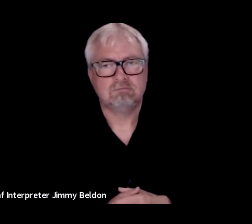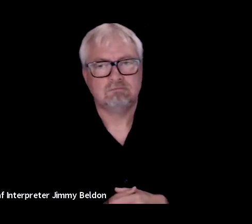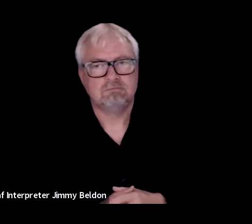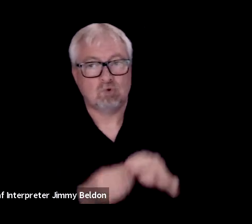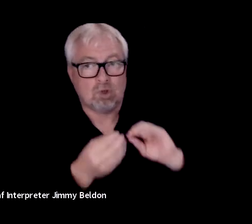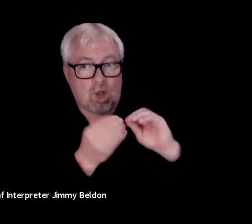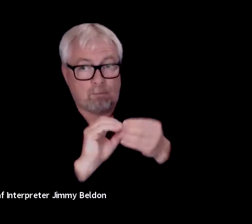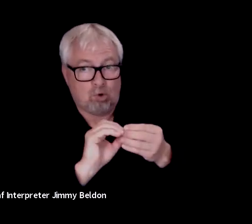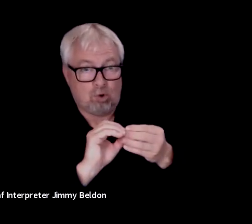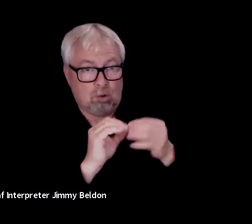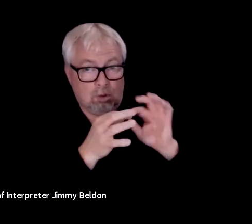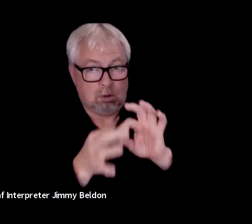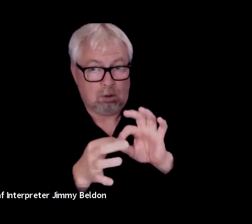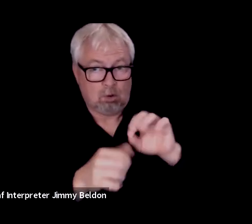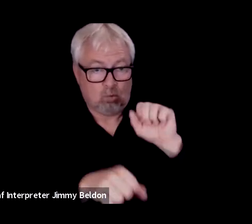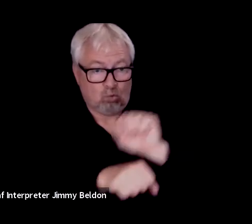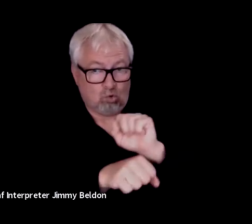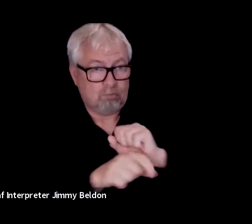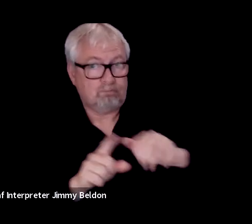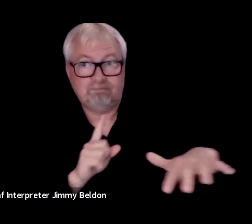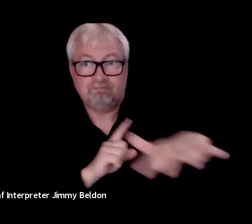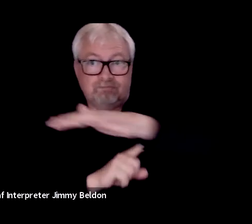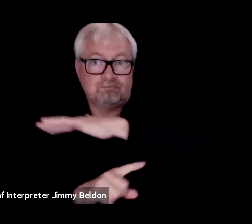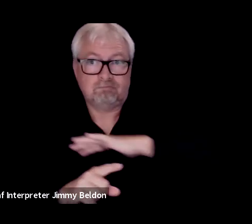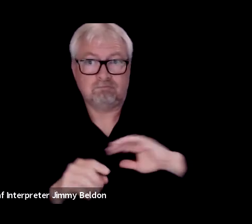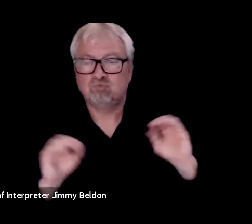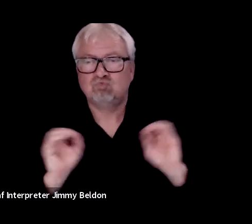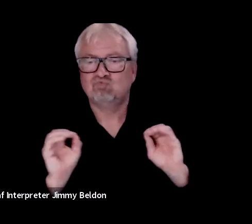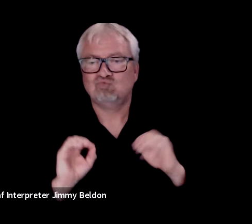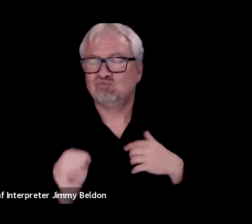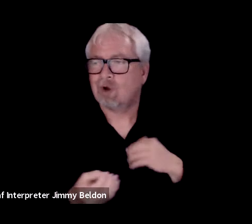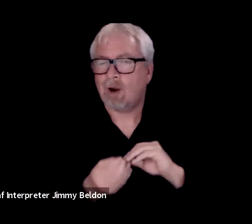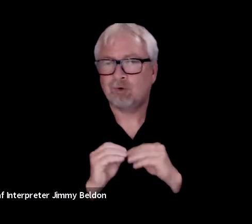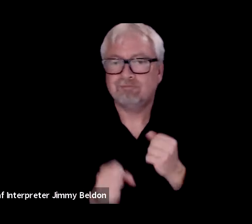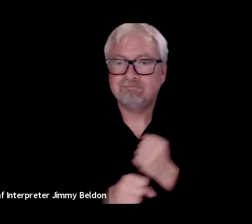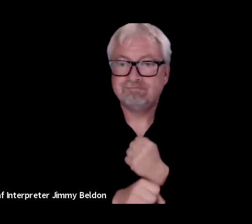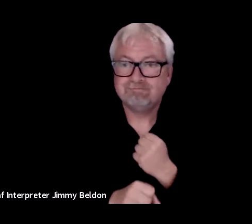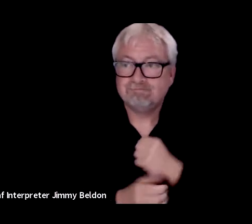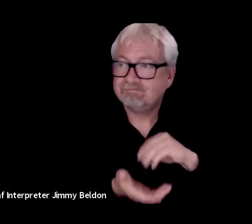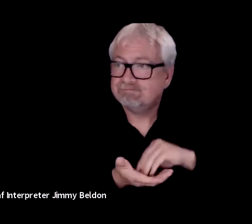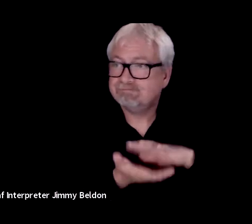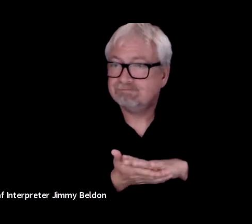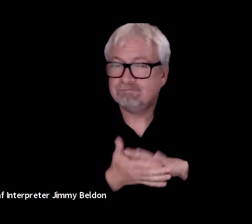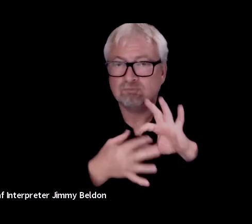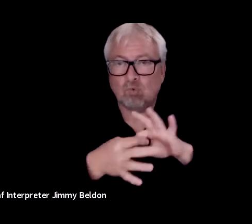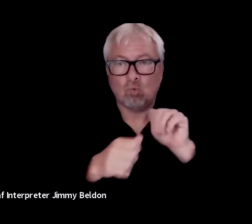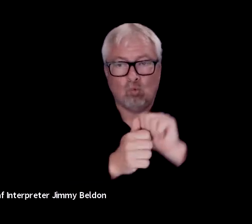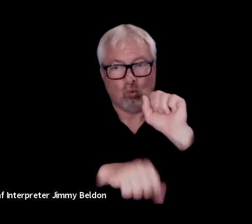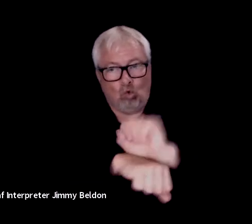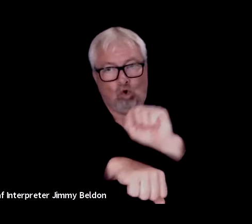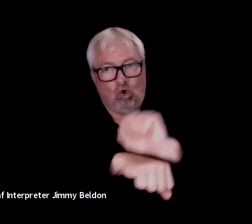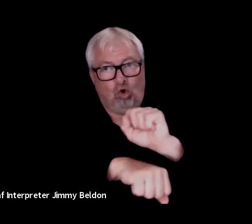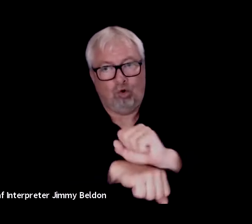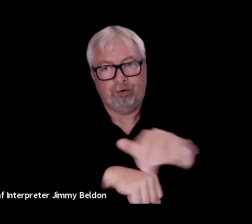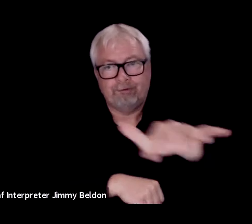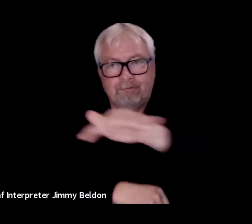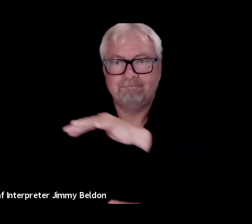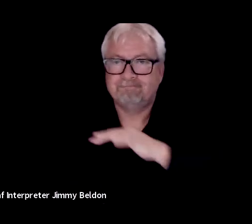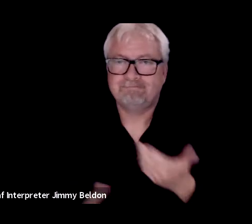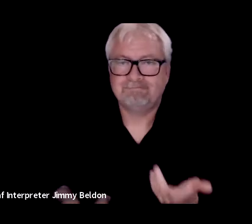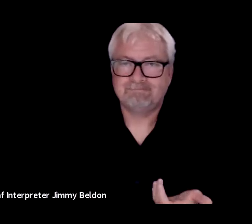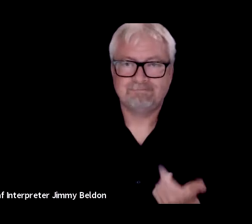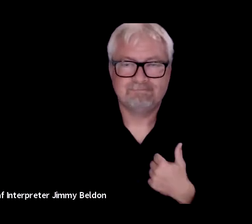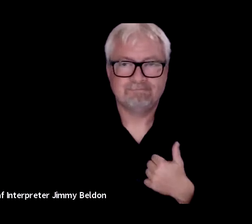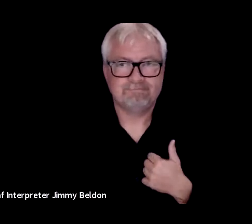a report from what we're hearing from individual health systems who are reporting, really significantly higher number